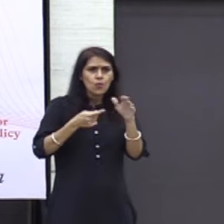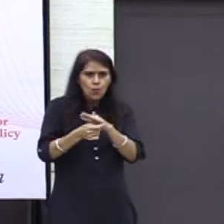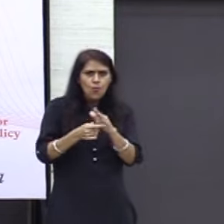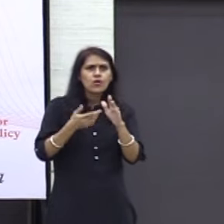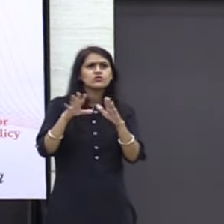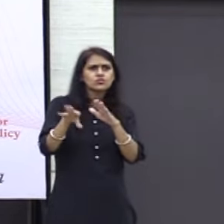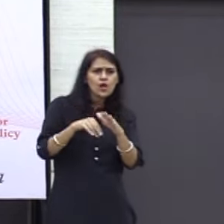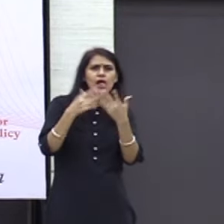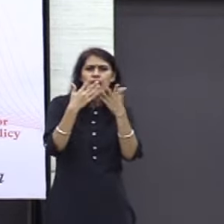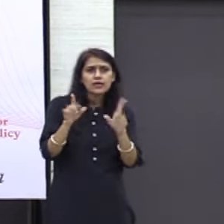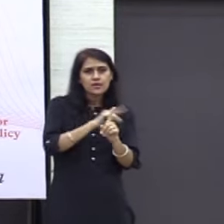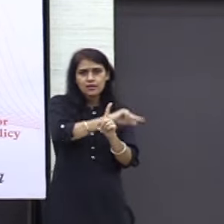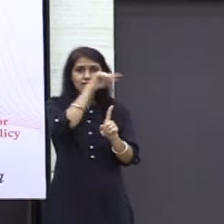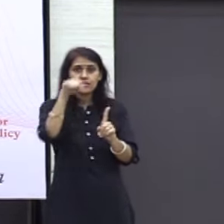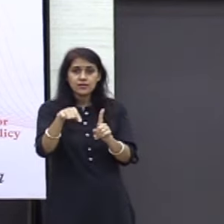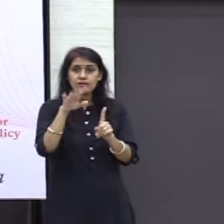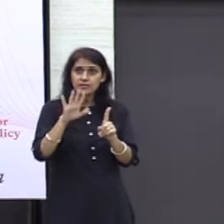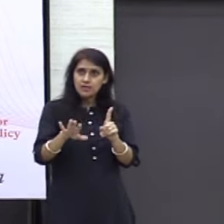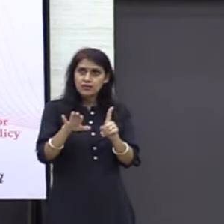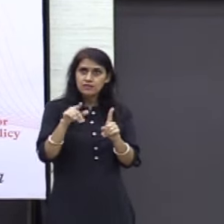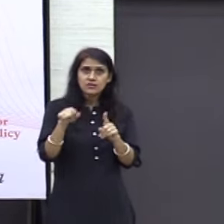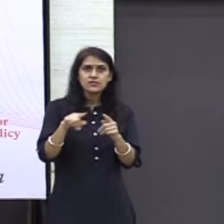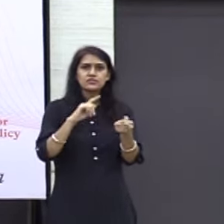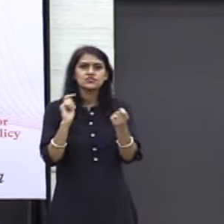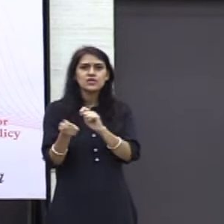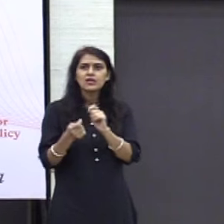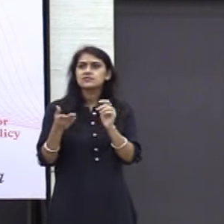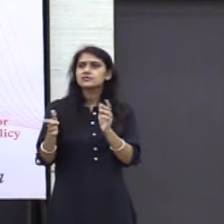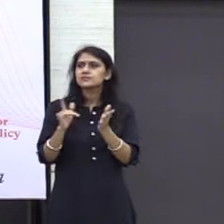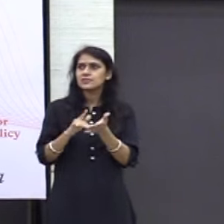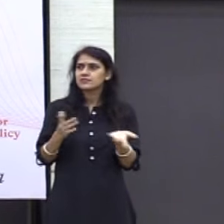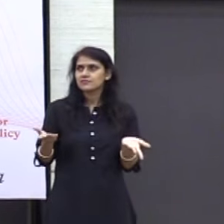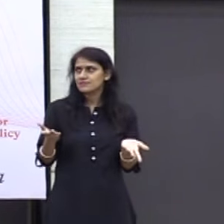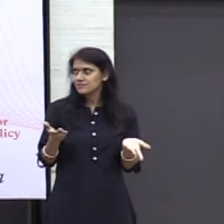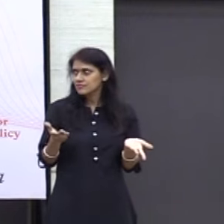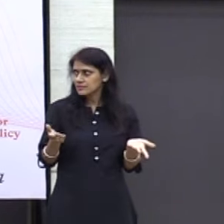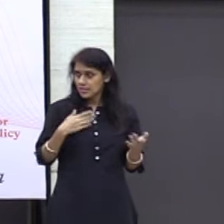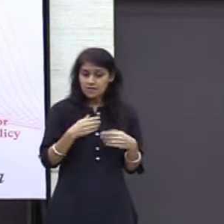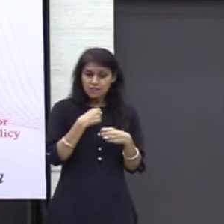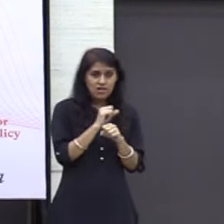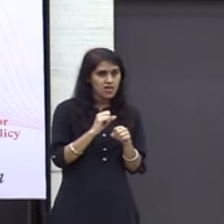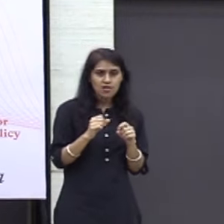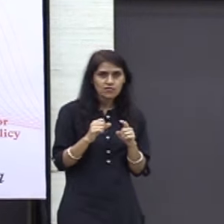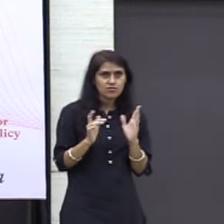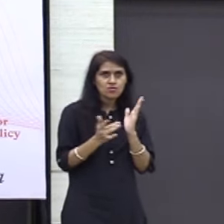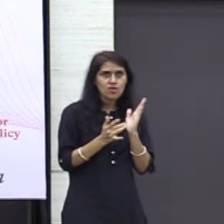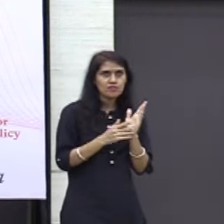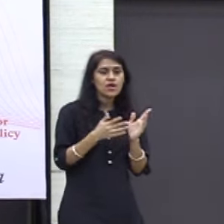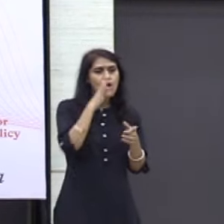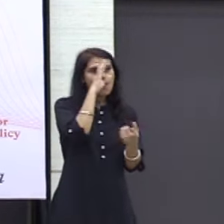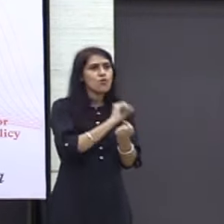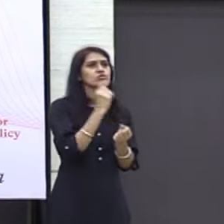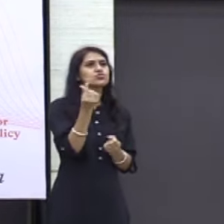embedded in his phone, which means he can't change it. I developed those technologies. The police didn't want to use